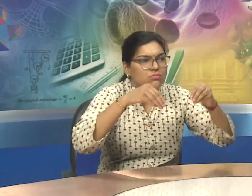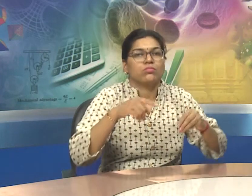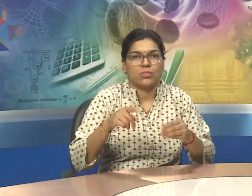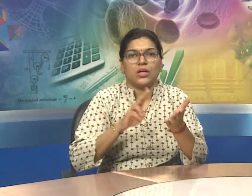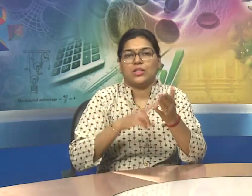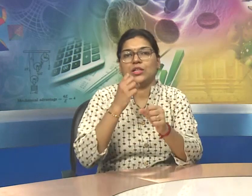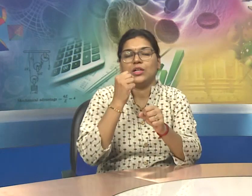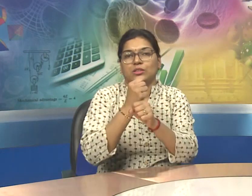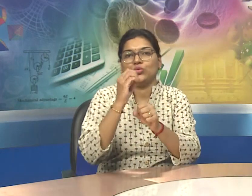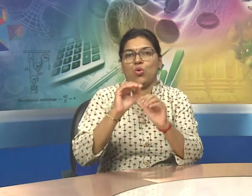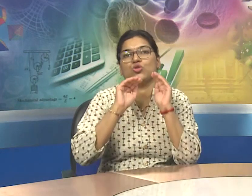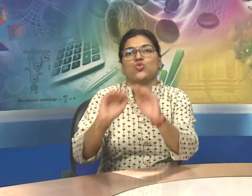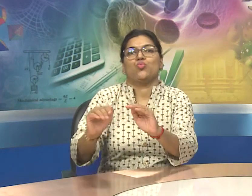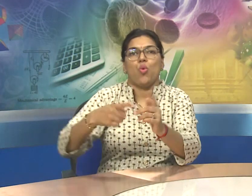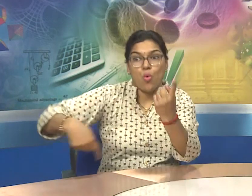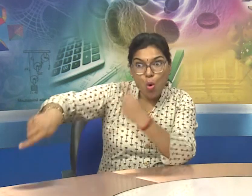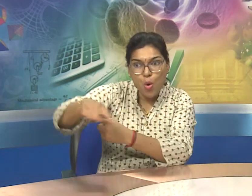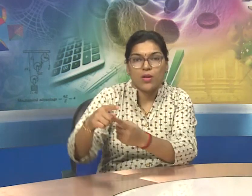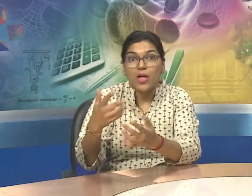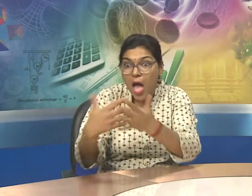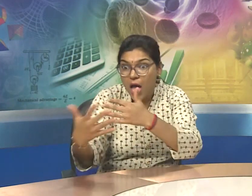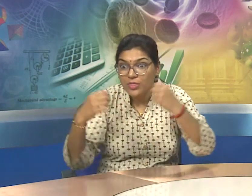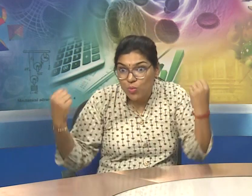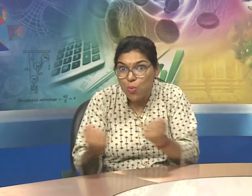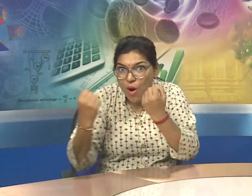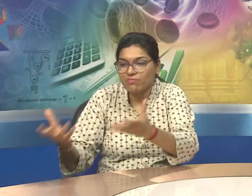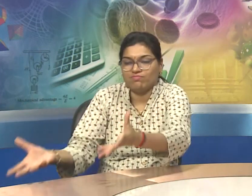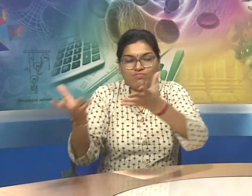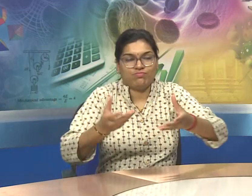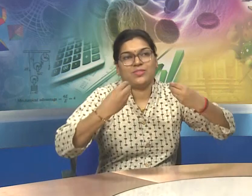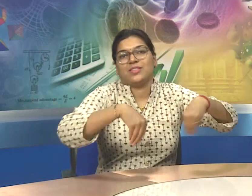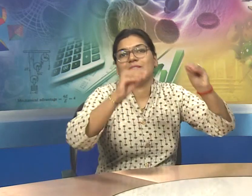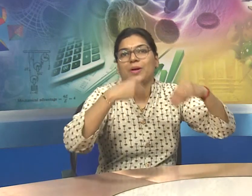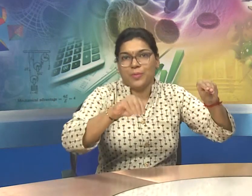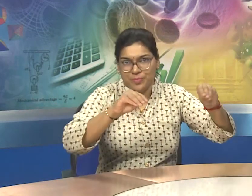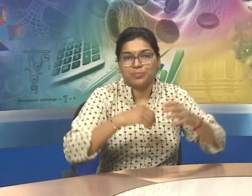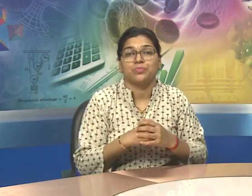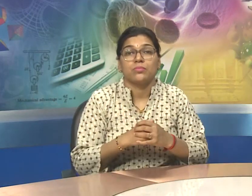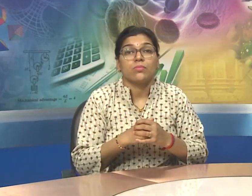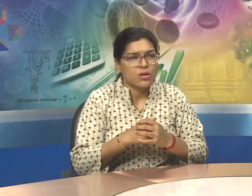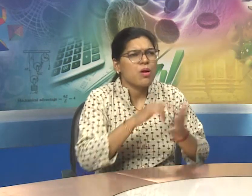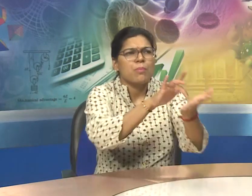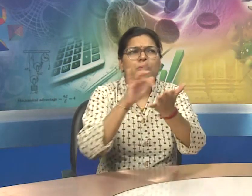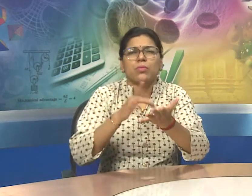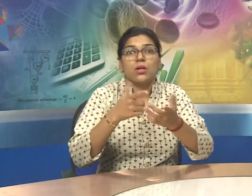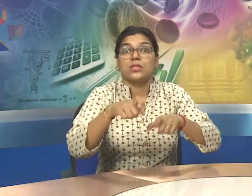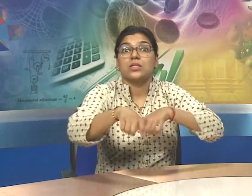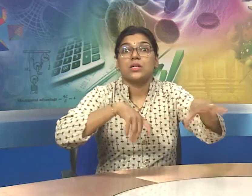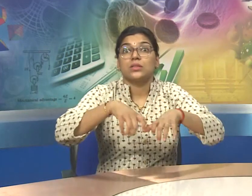sale of the products made by all these artisans.